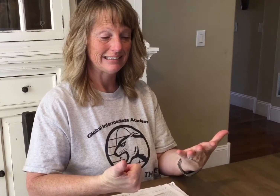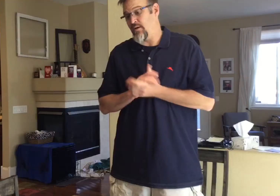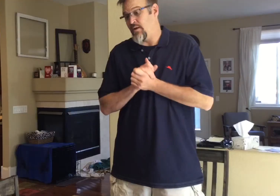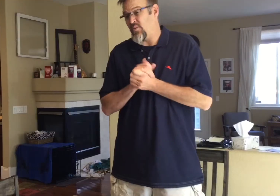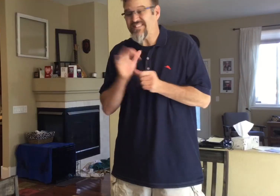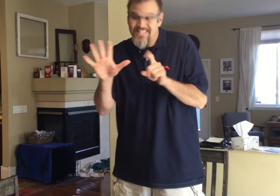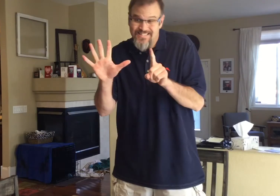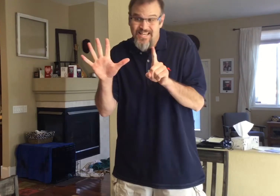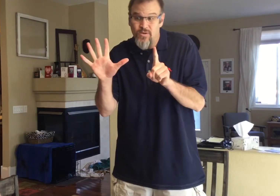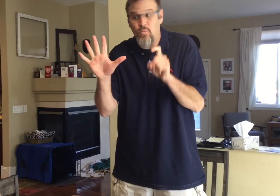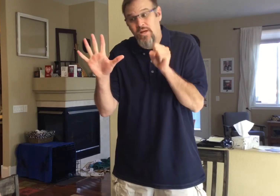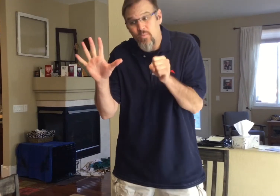What's 6 takeaway 1?